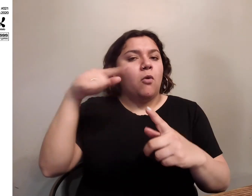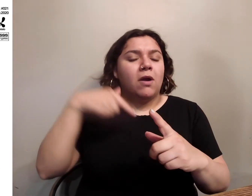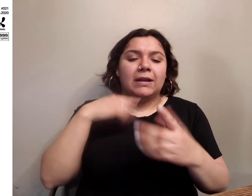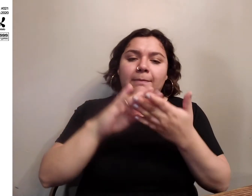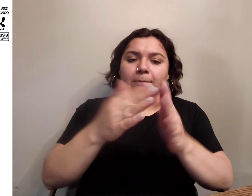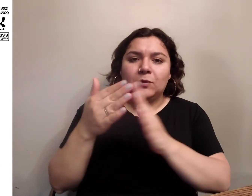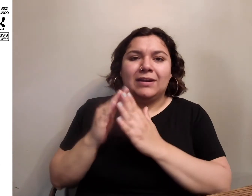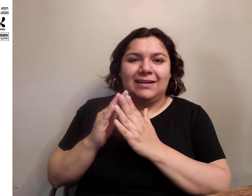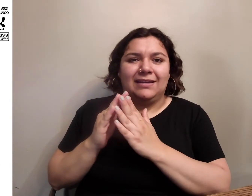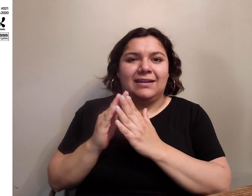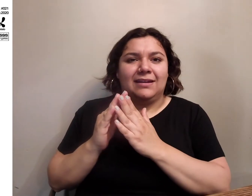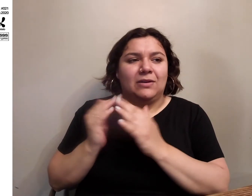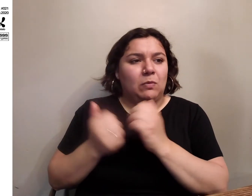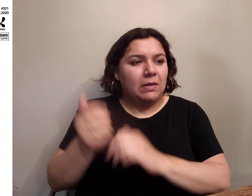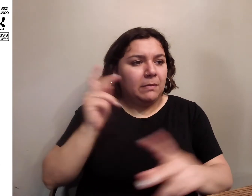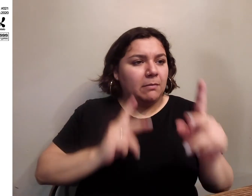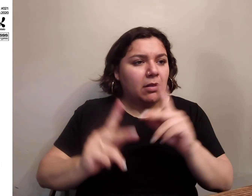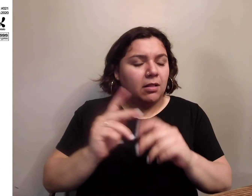of people.